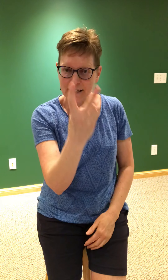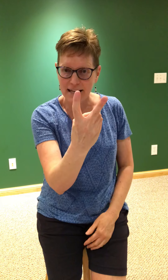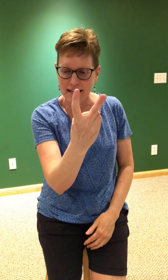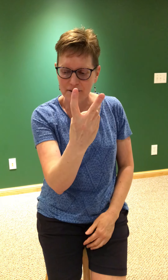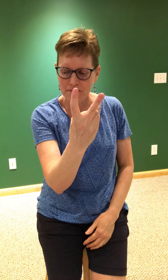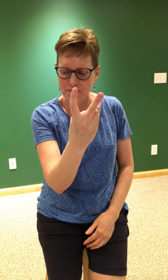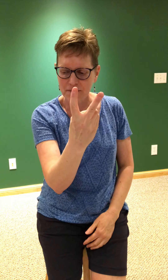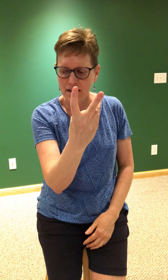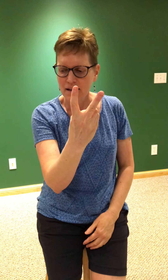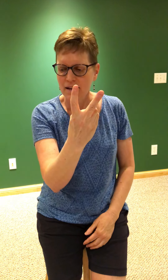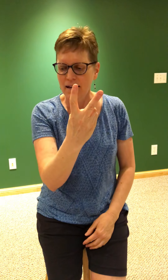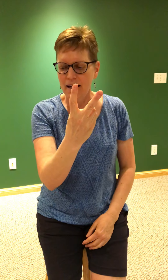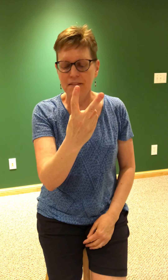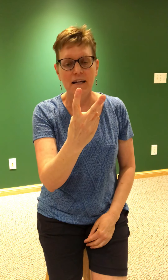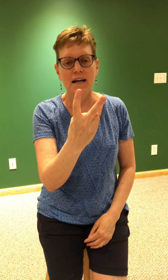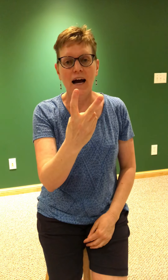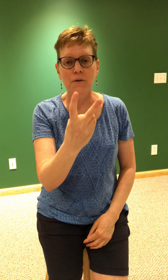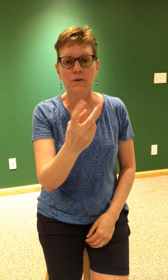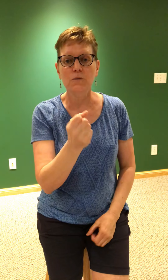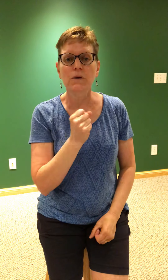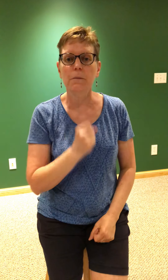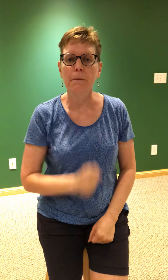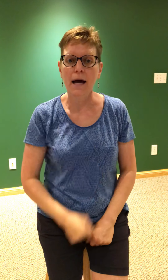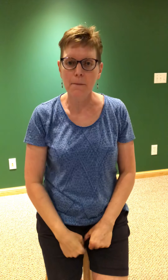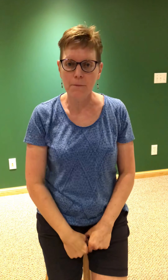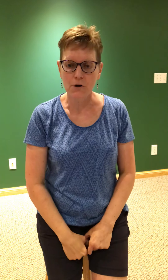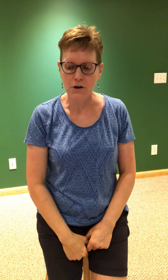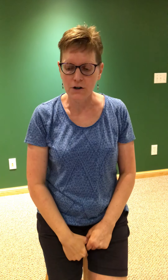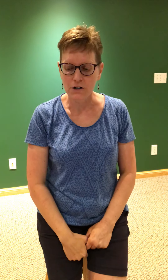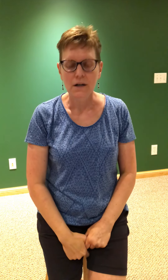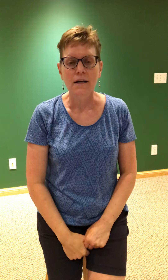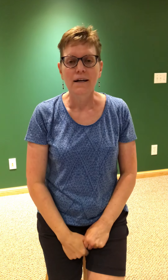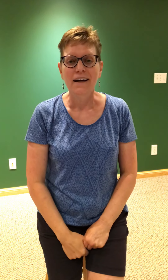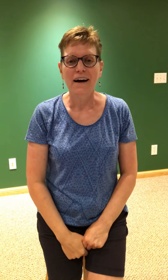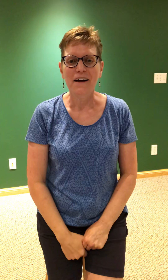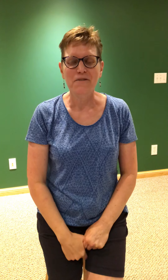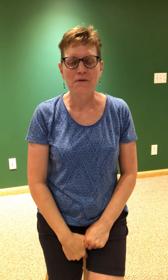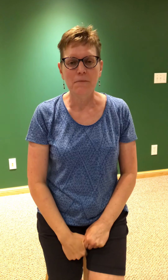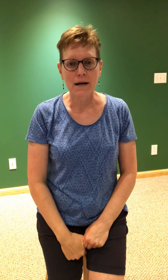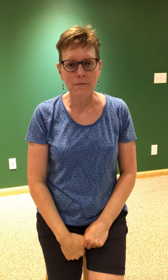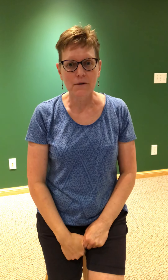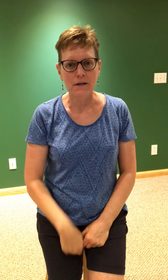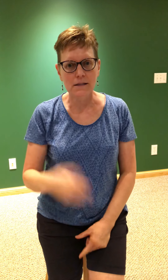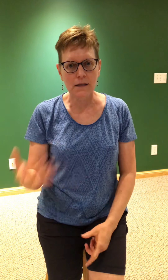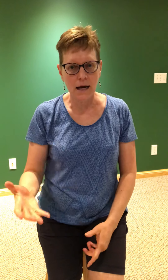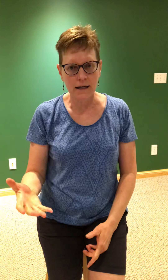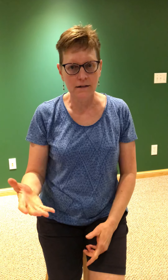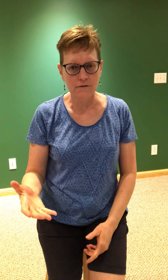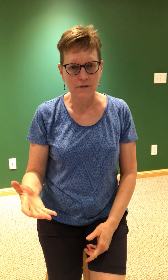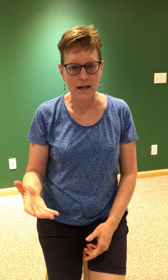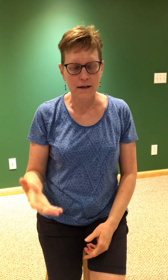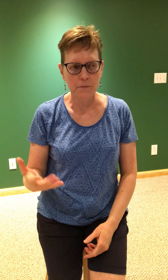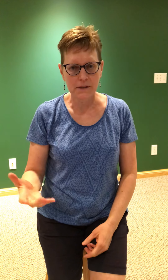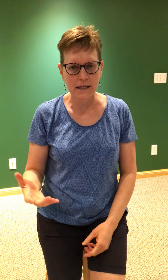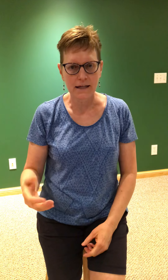see. And then I will remember. Remember is kind of like believe.